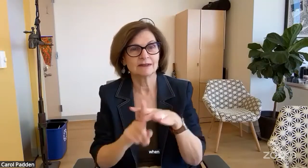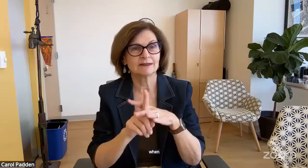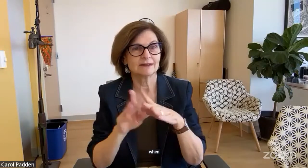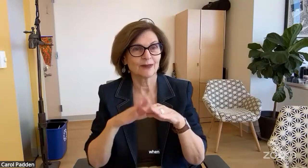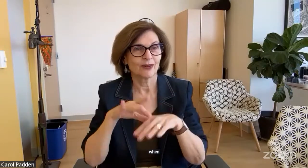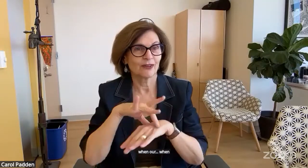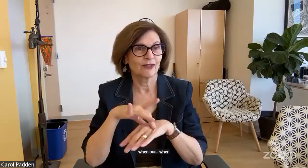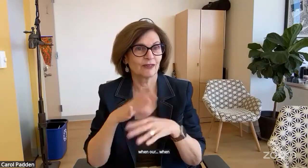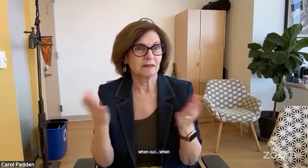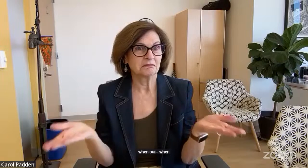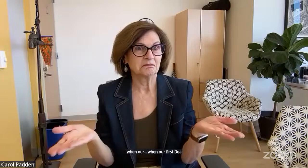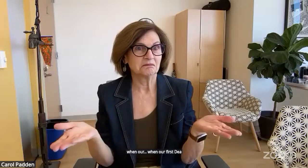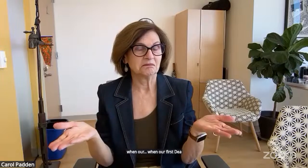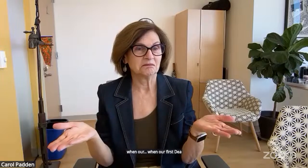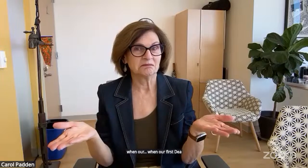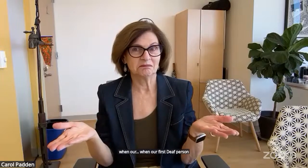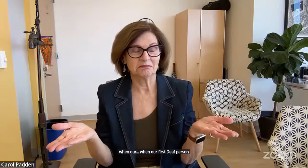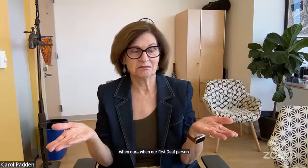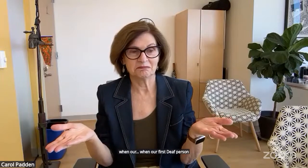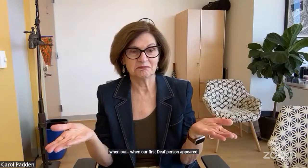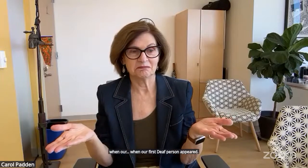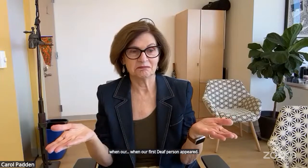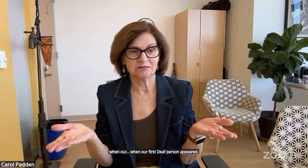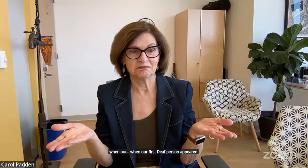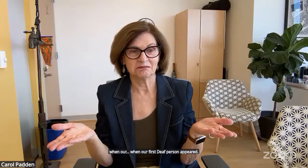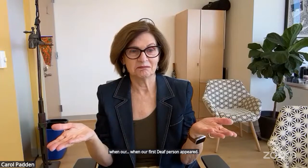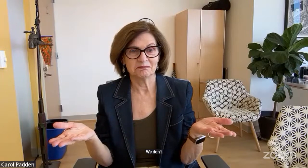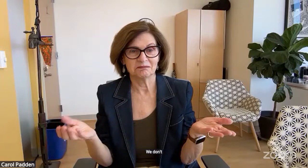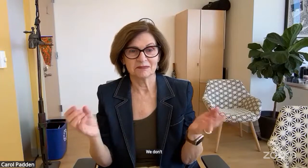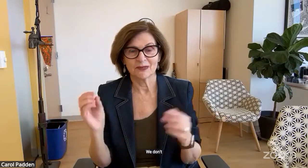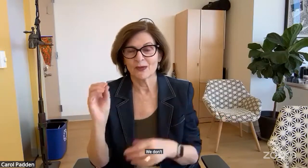when our first deaf person appeared. We don't have a record of that.